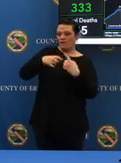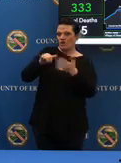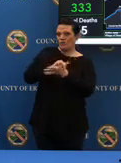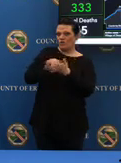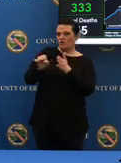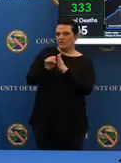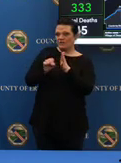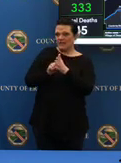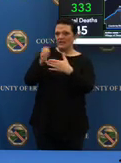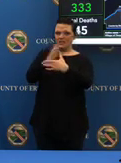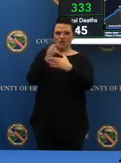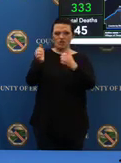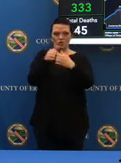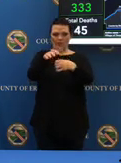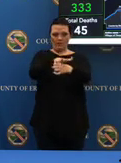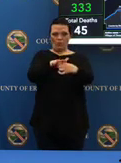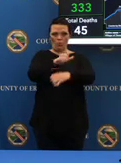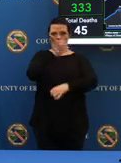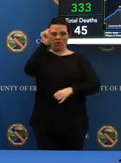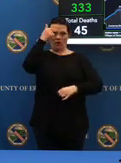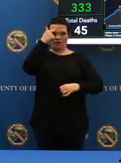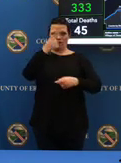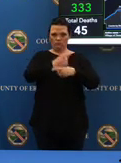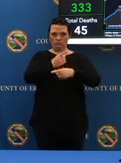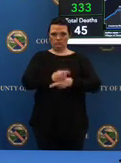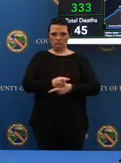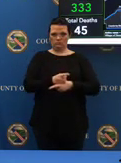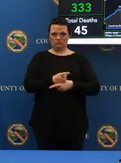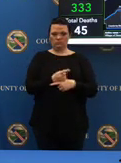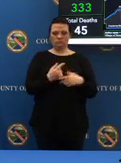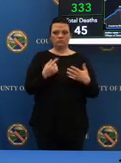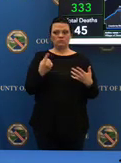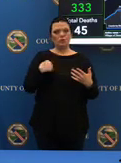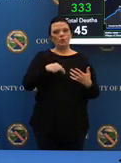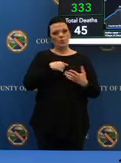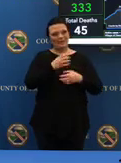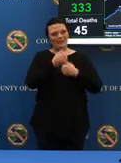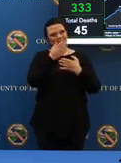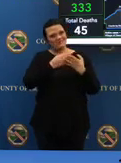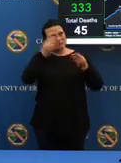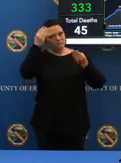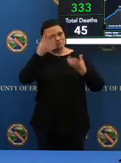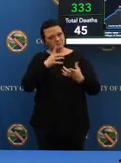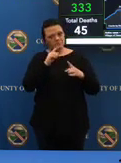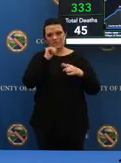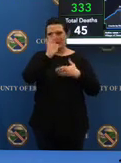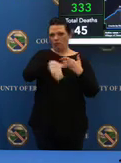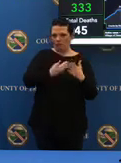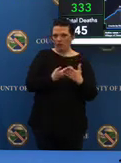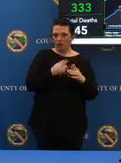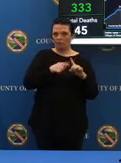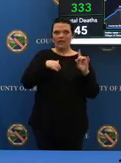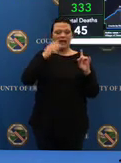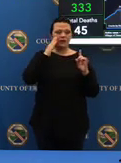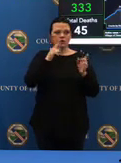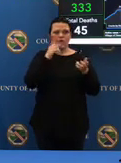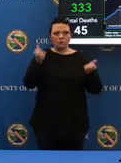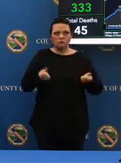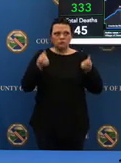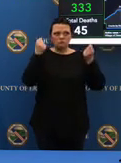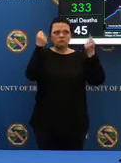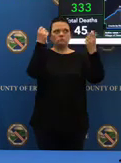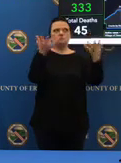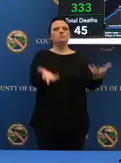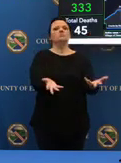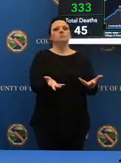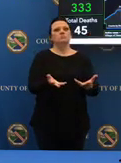then shared with the local government that's appropriate. We get some of the information, we don't get all of it, but I do know that there are a lot